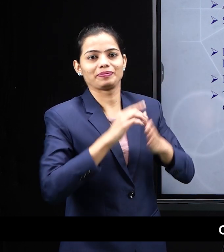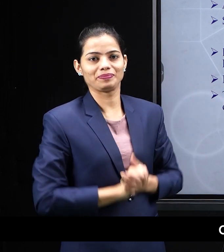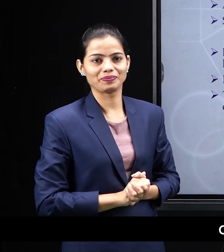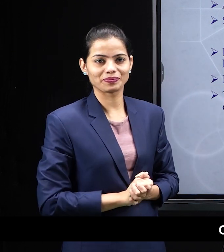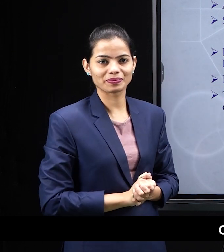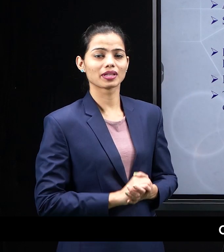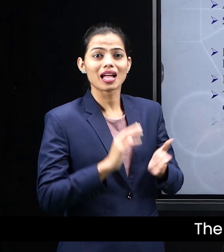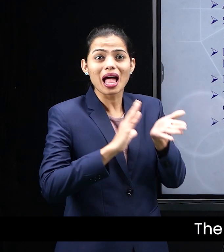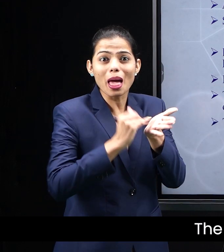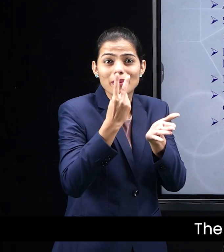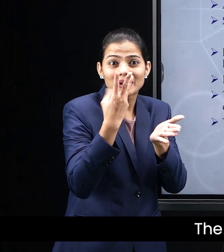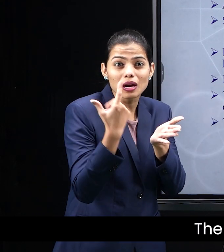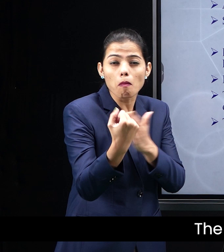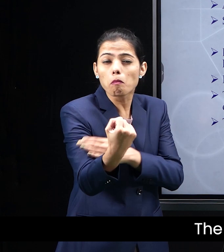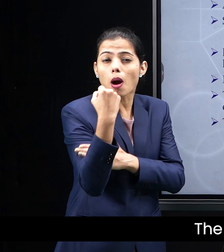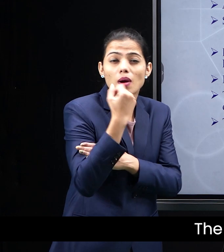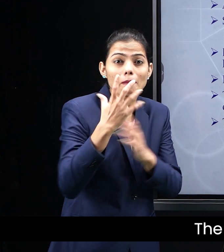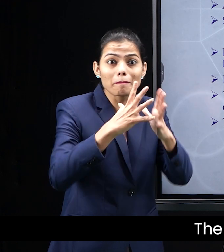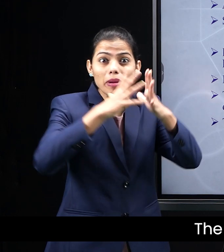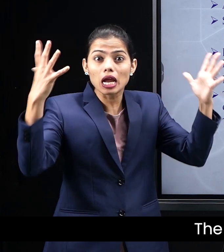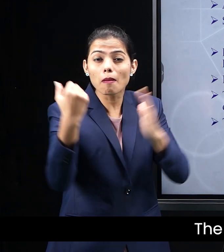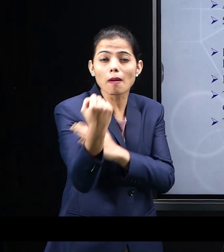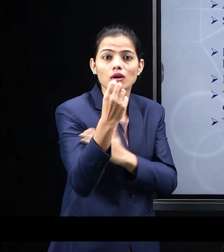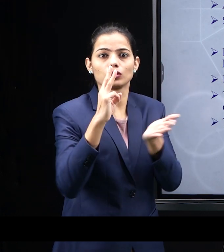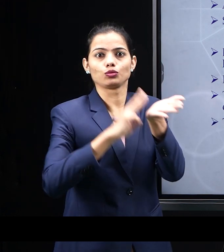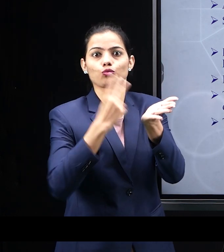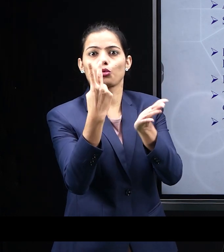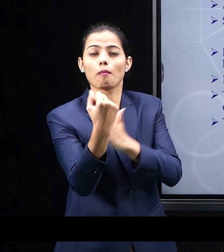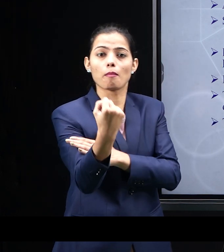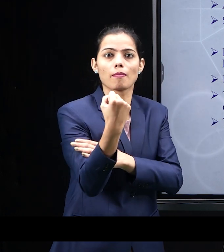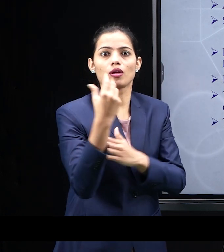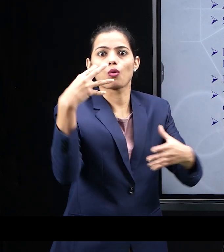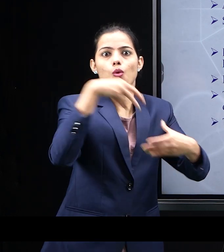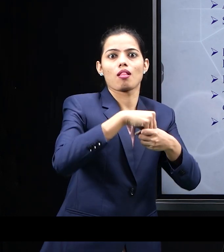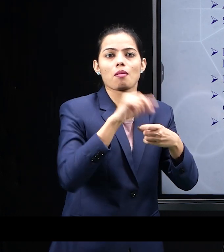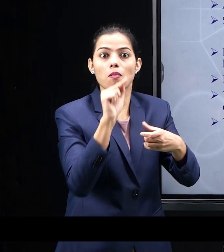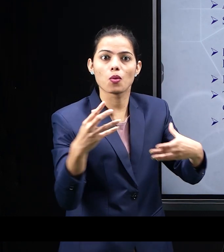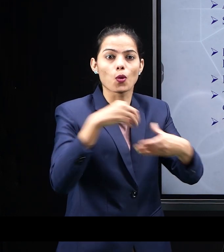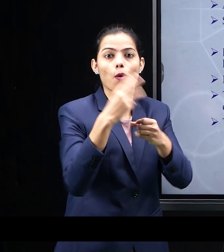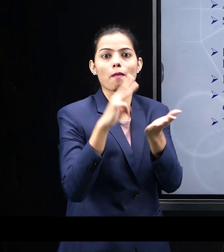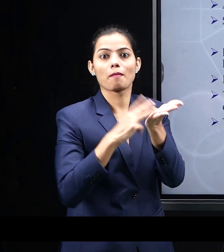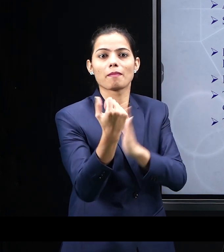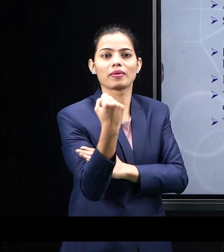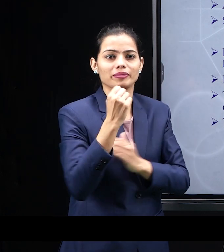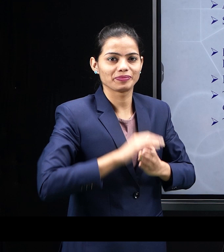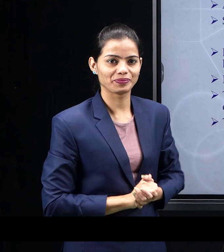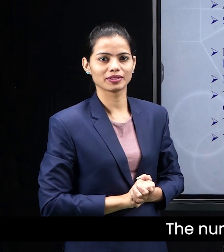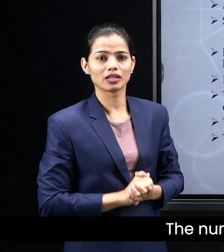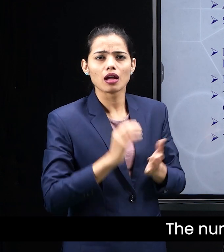A. The number of subsets of set with m element is 2 power m.